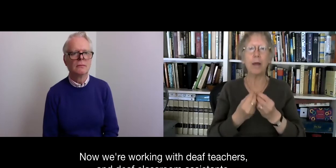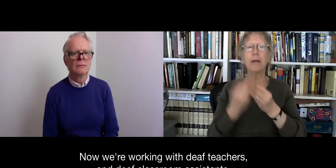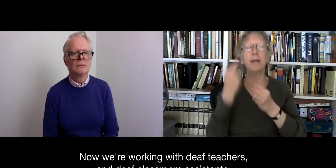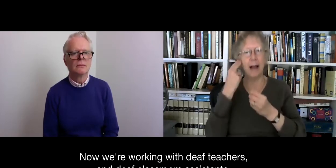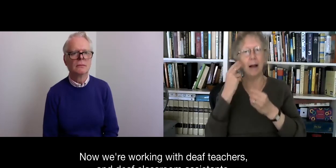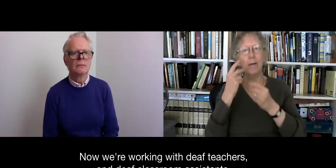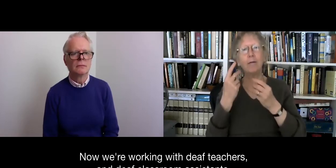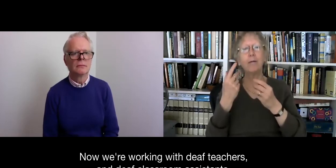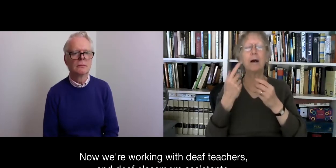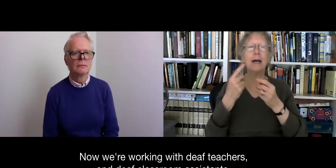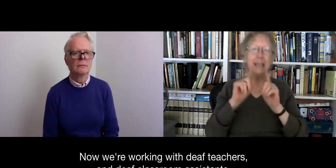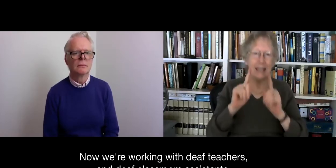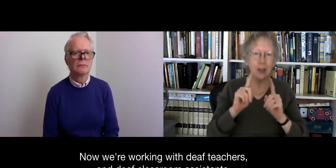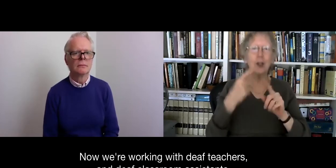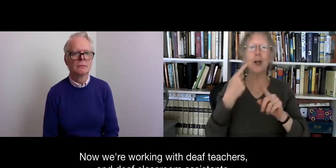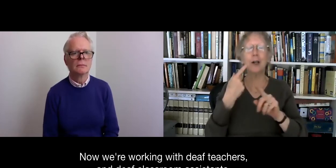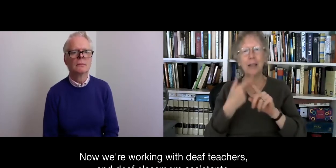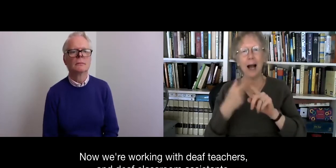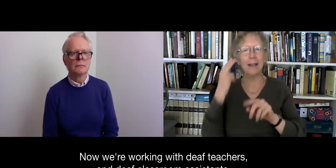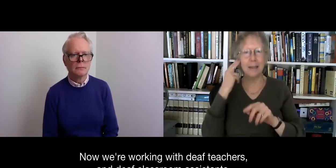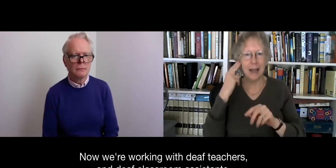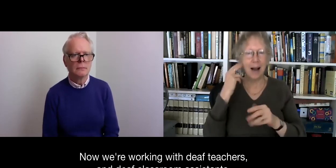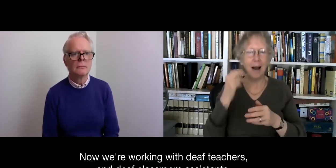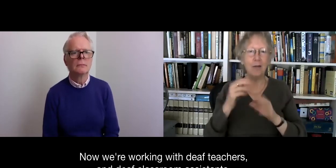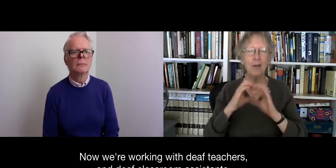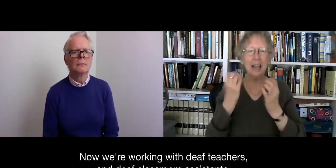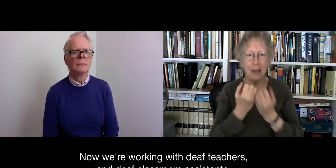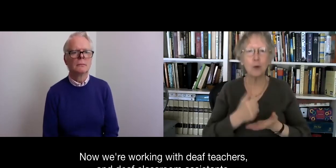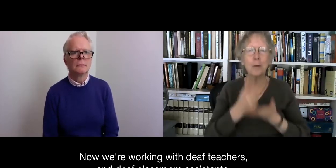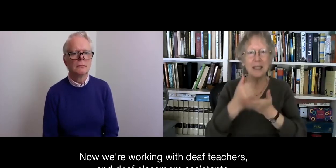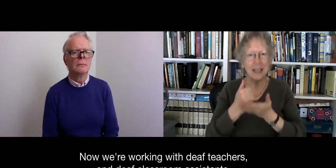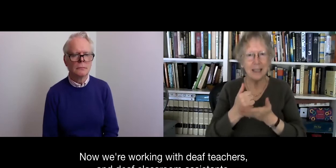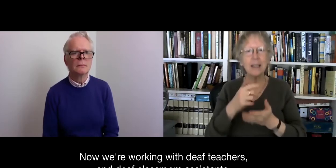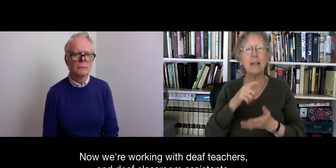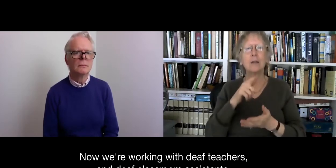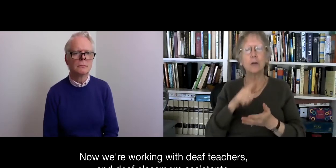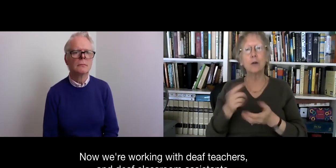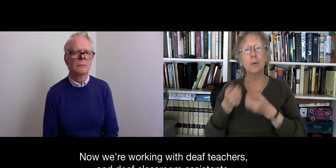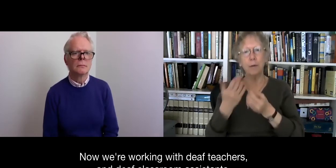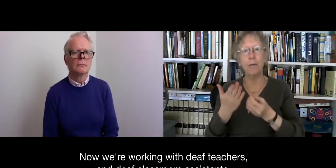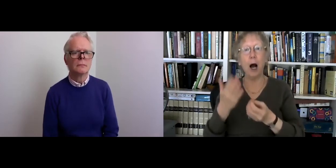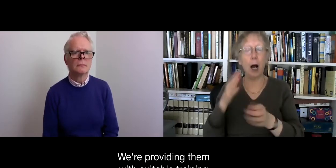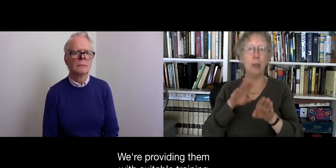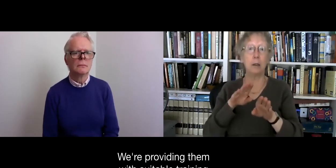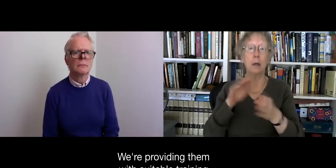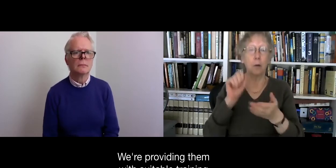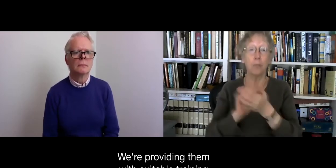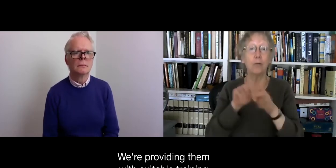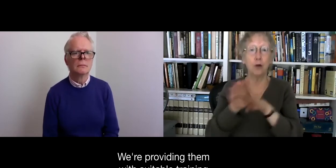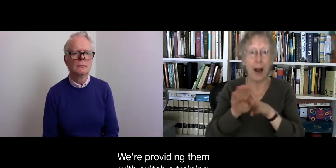So now we're working with deaf teachers and deaf classroom assistants, and we're providing them